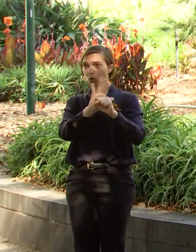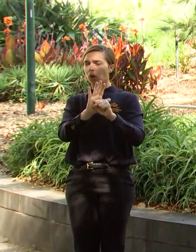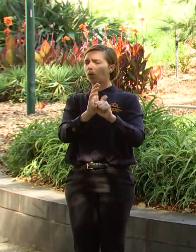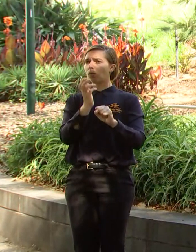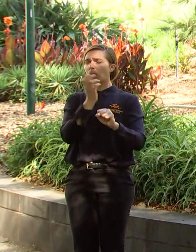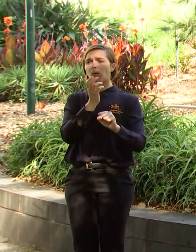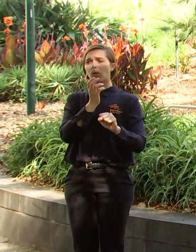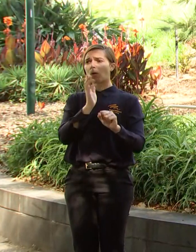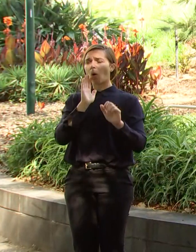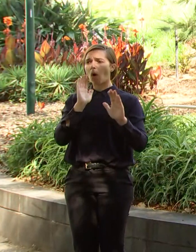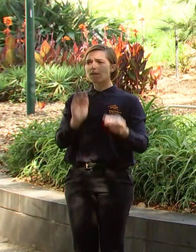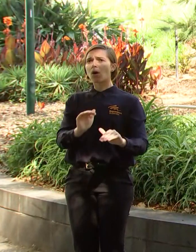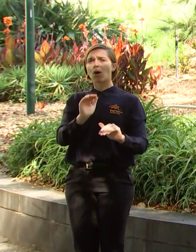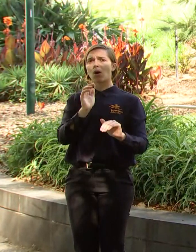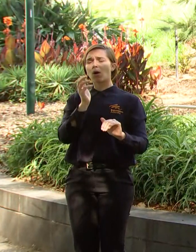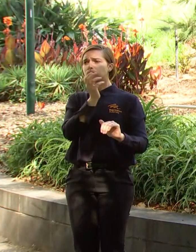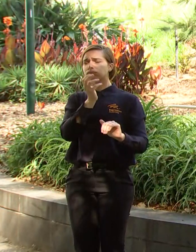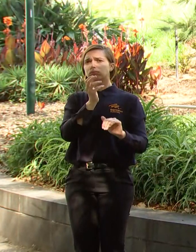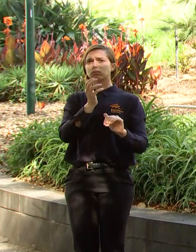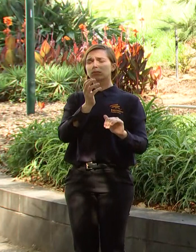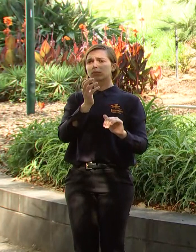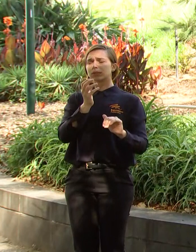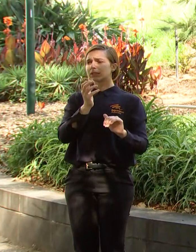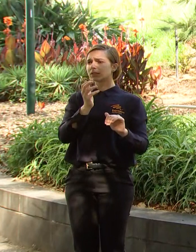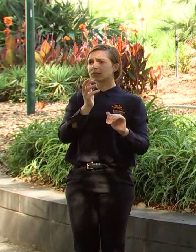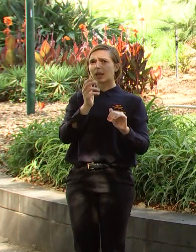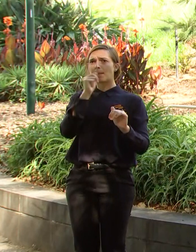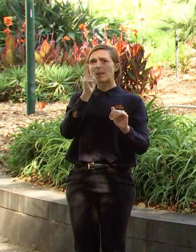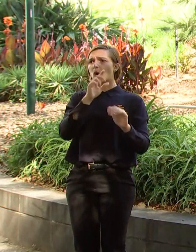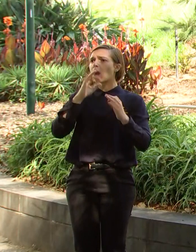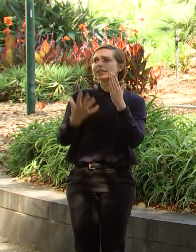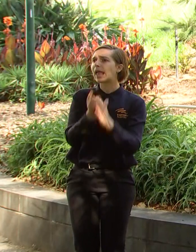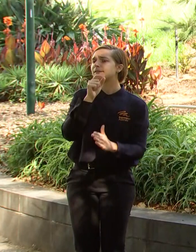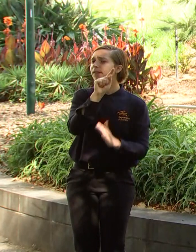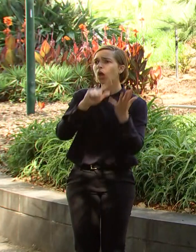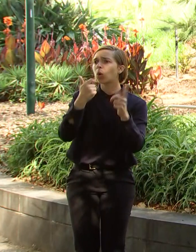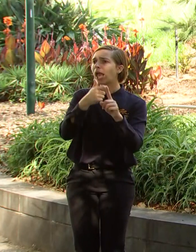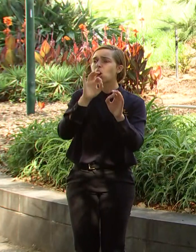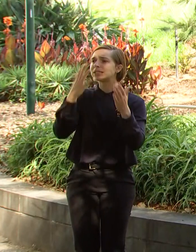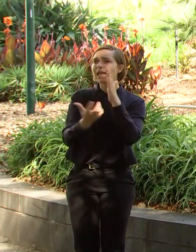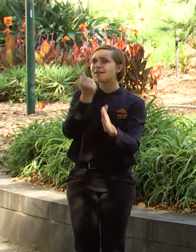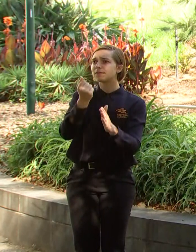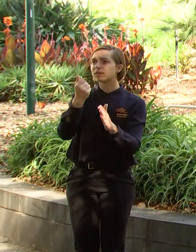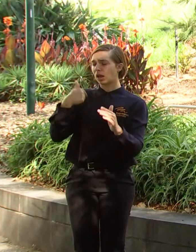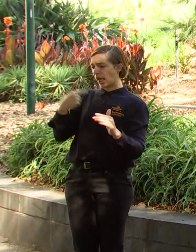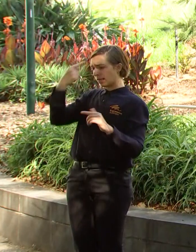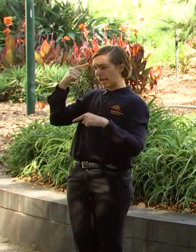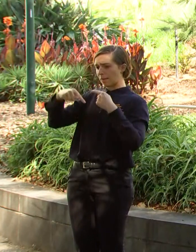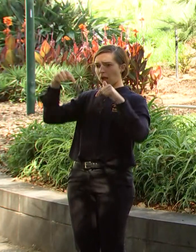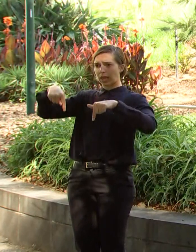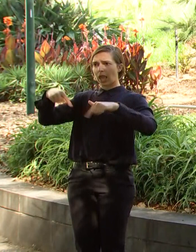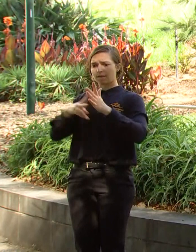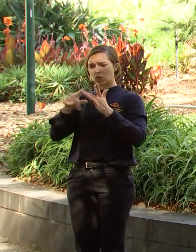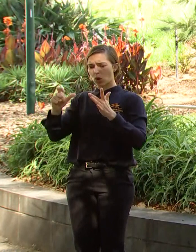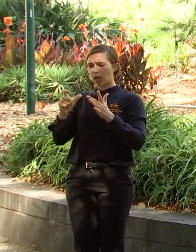friends there. We don't want that here. It's new. We have an opportunity to keep it out, and we all have to play our part to do that as best we can.